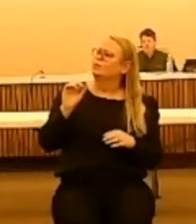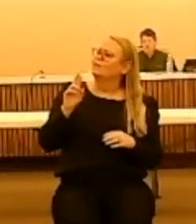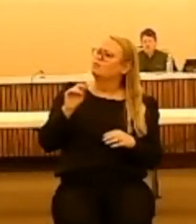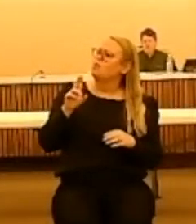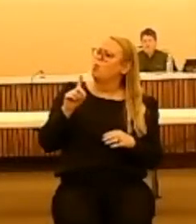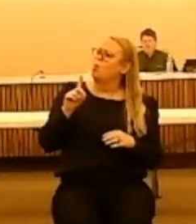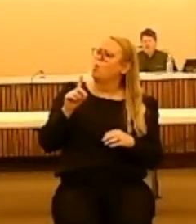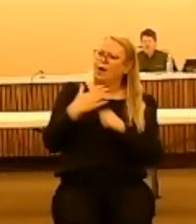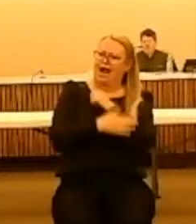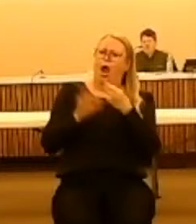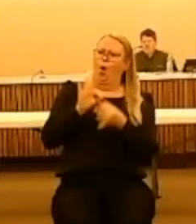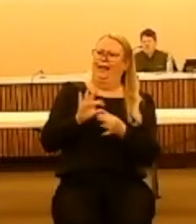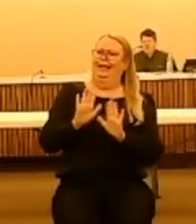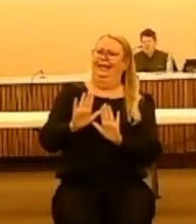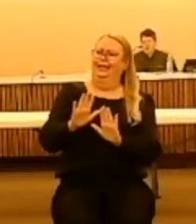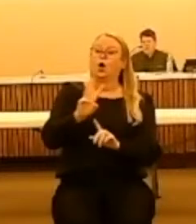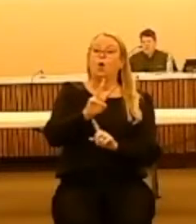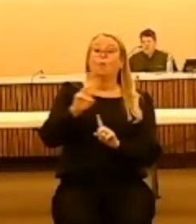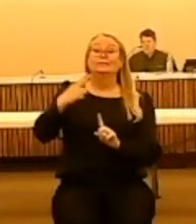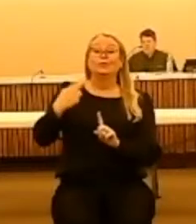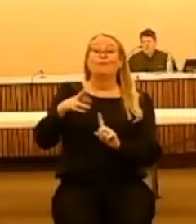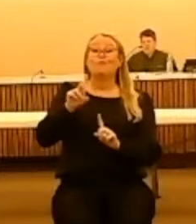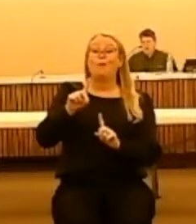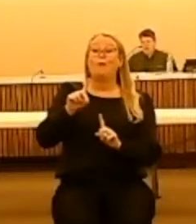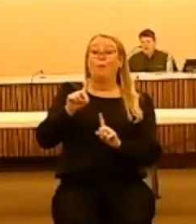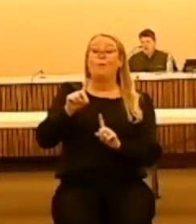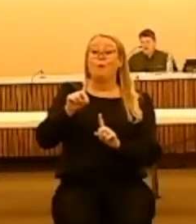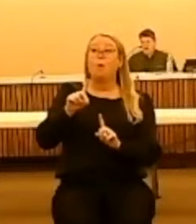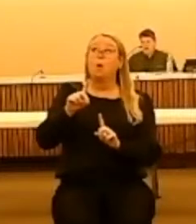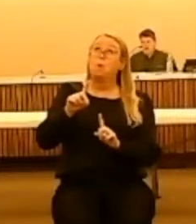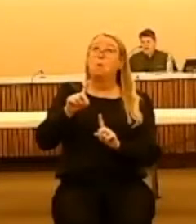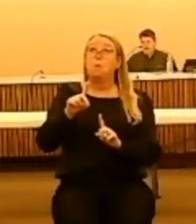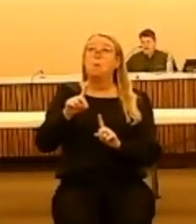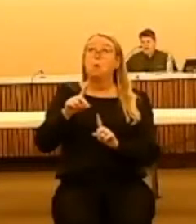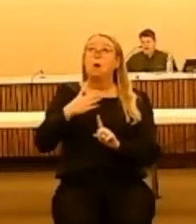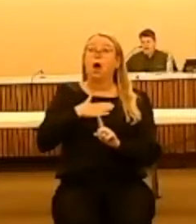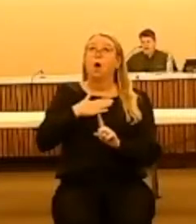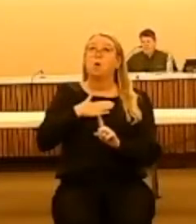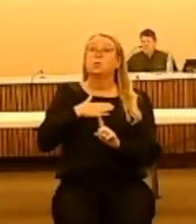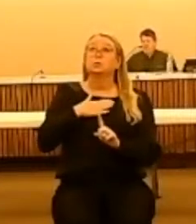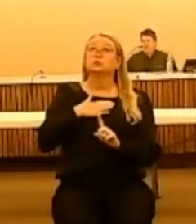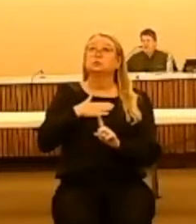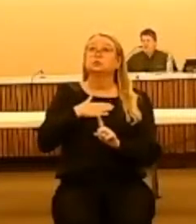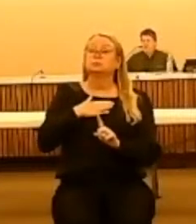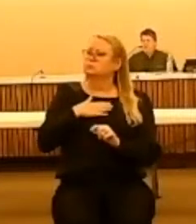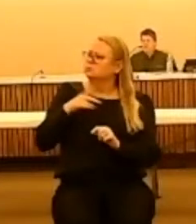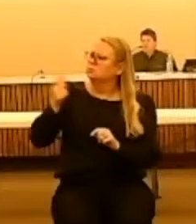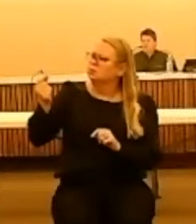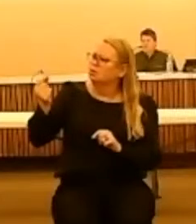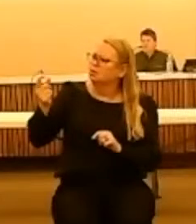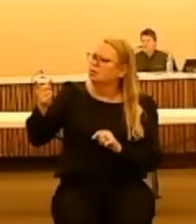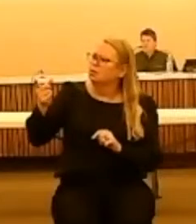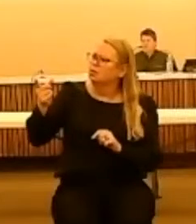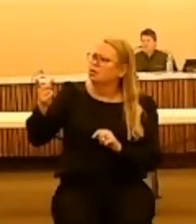Yeah, Scottsville West Henrietta Road is a town road. We could take a look at that. What is it?